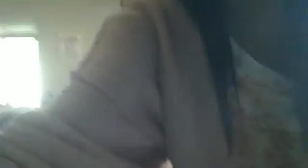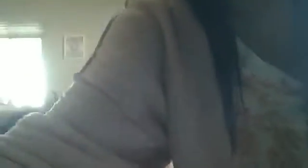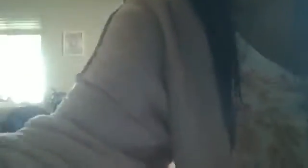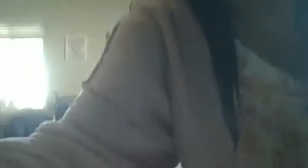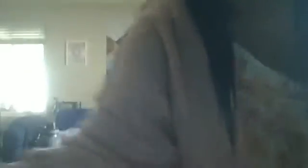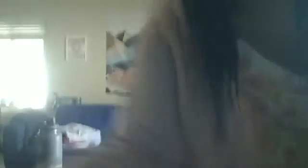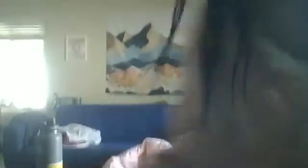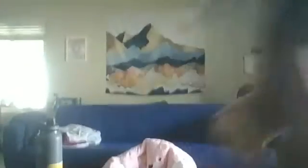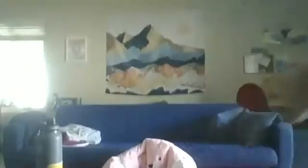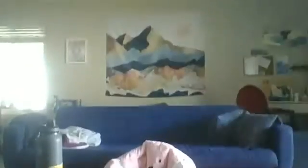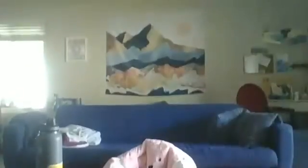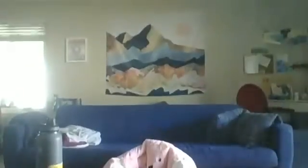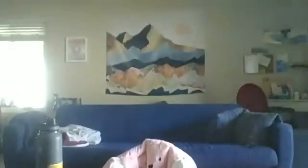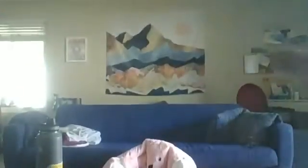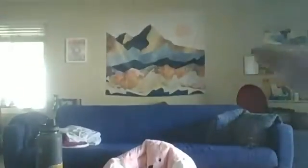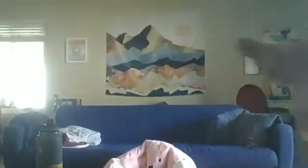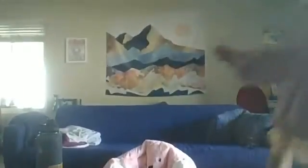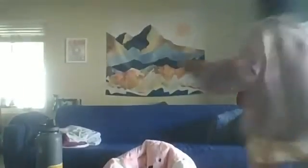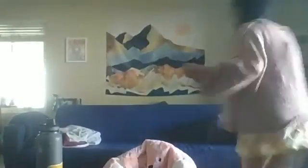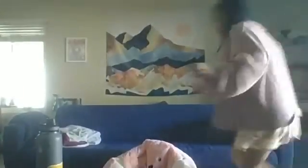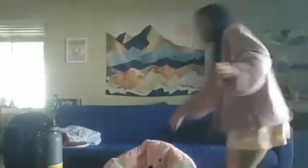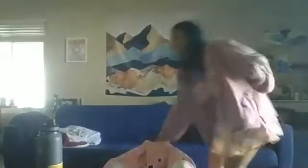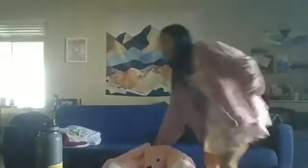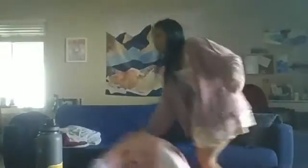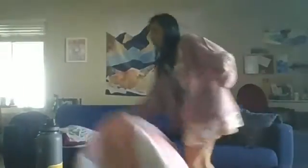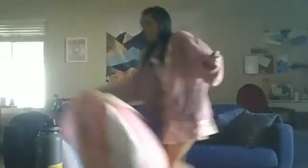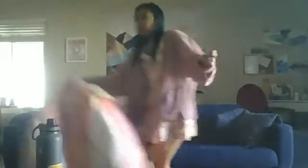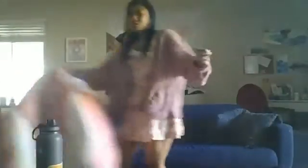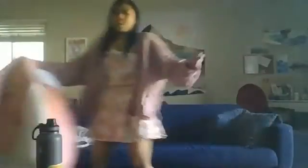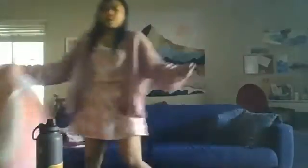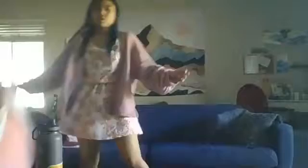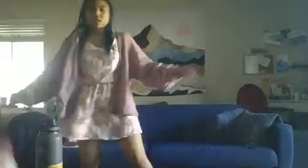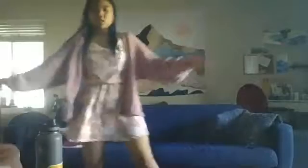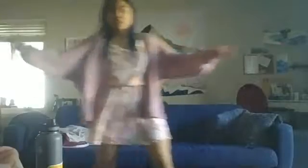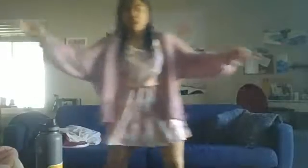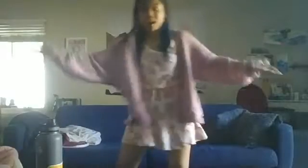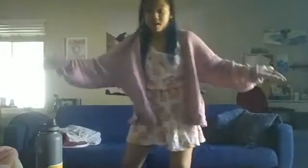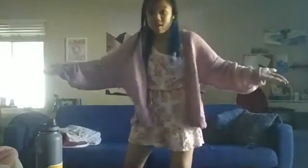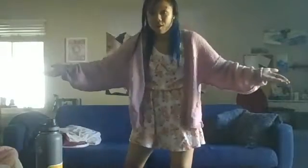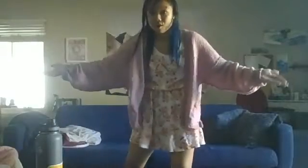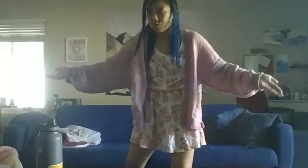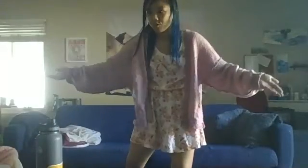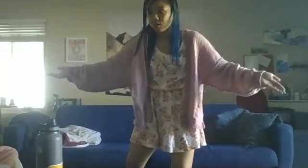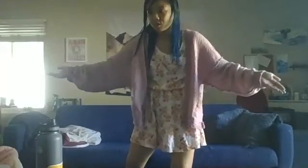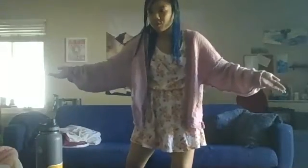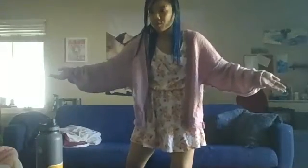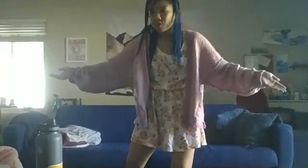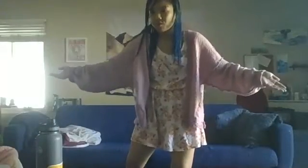it is superhero week. So we are going to start by stretching like who? She's from The